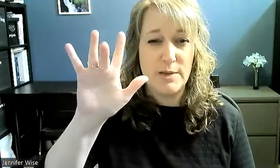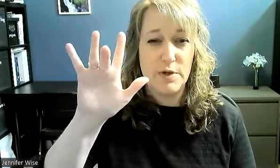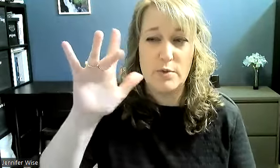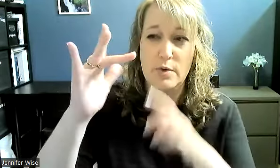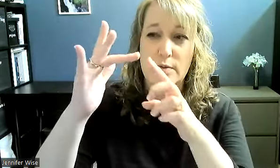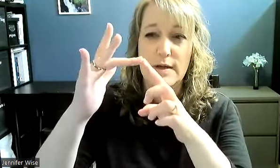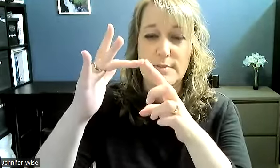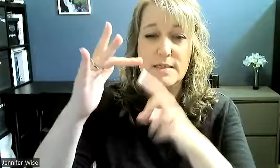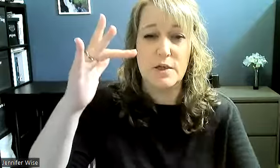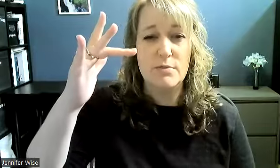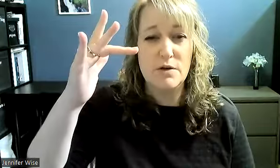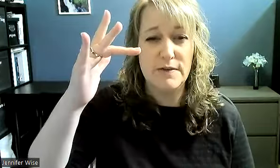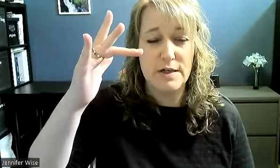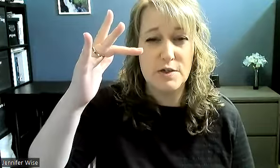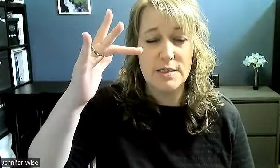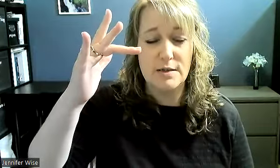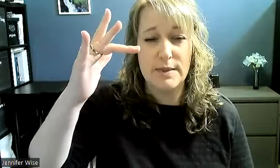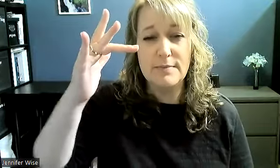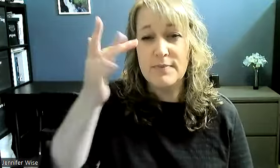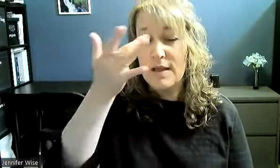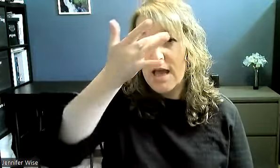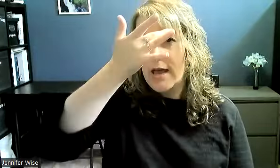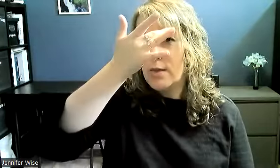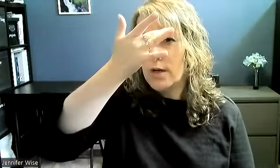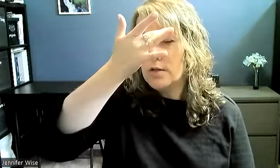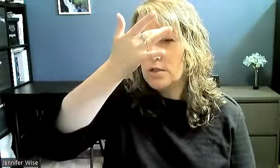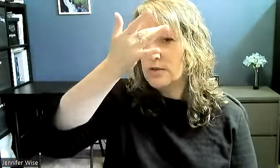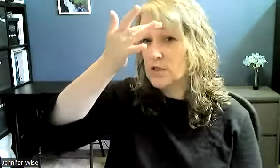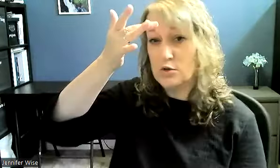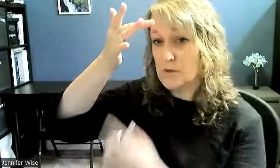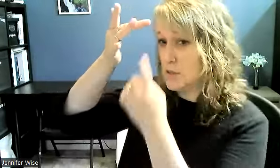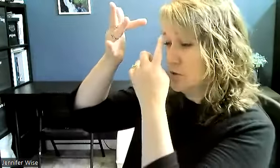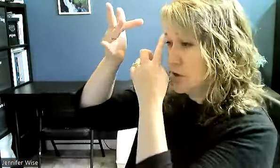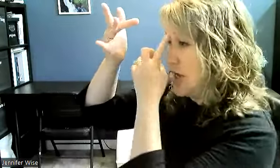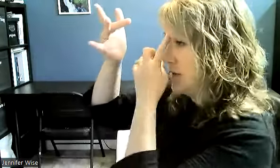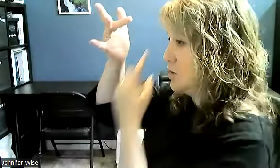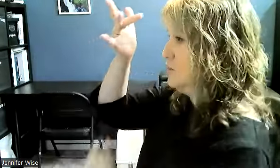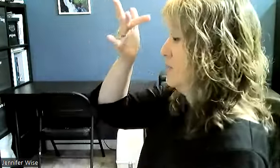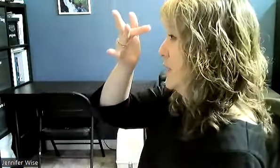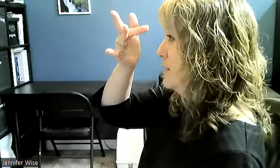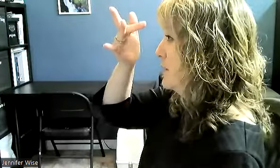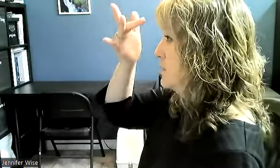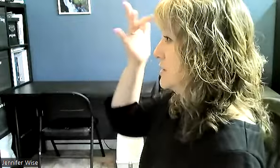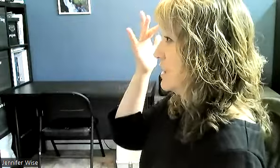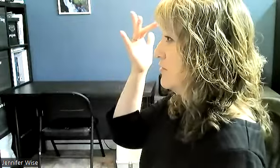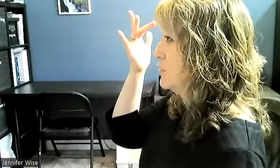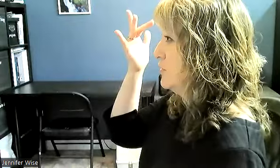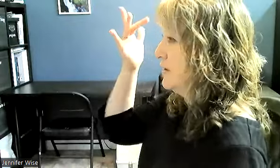but you stick your middle finger out just a little bit. And then what you do is you don't touch your forehead, but you just kind of move